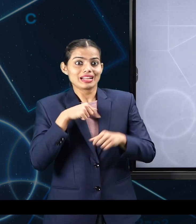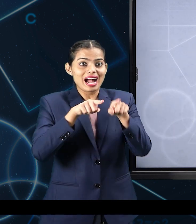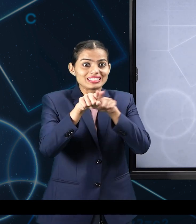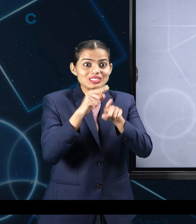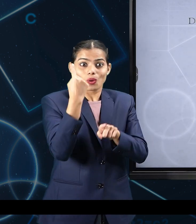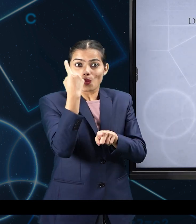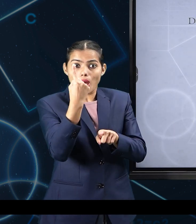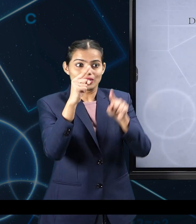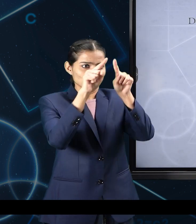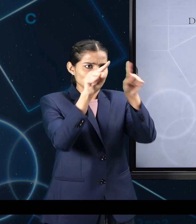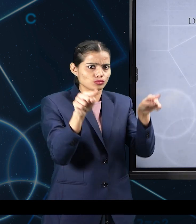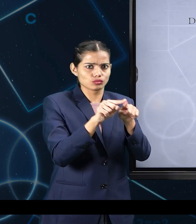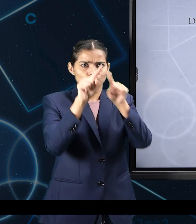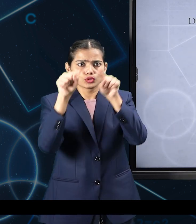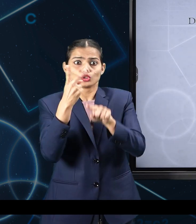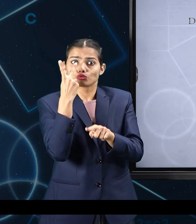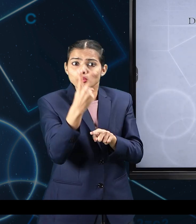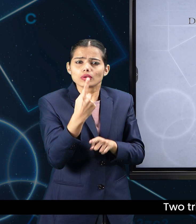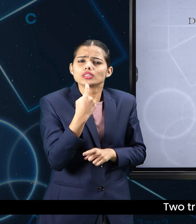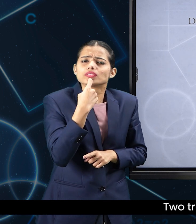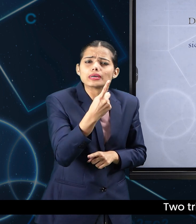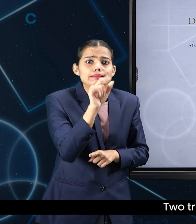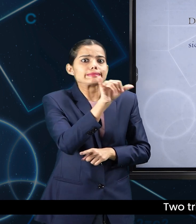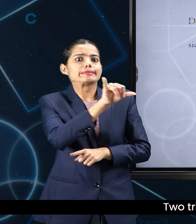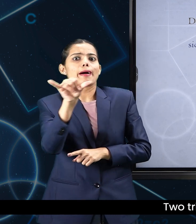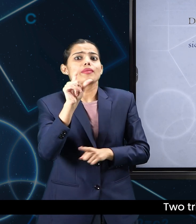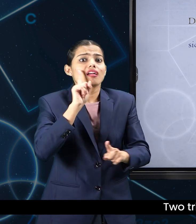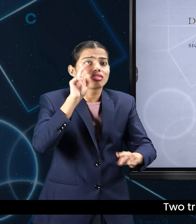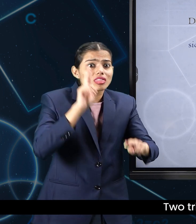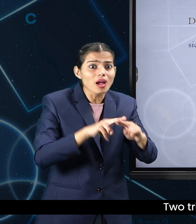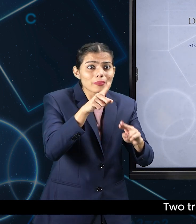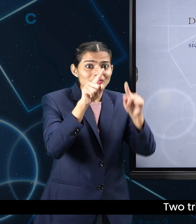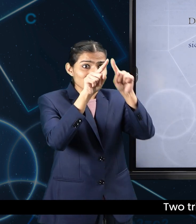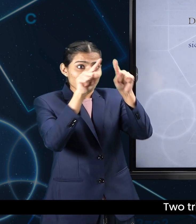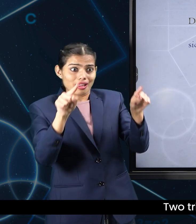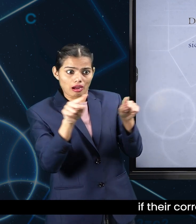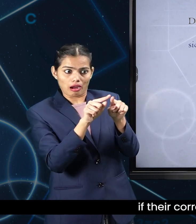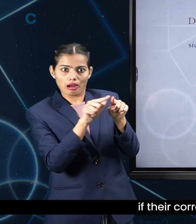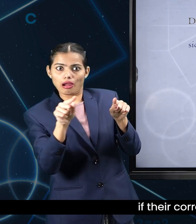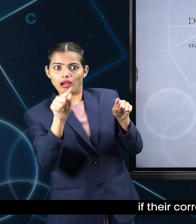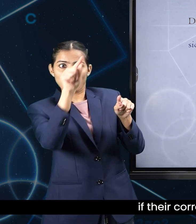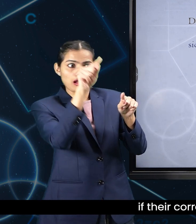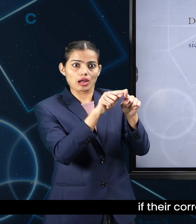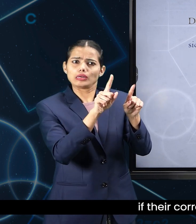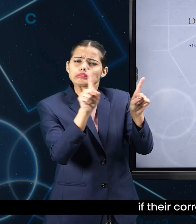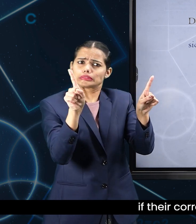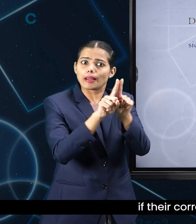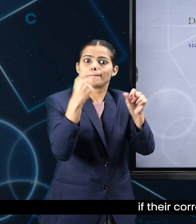Definition 1. Two triangles are said to be similar if their corresponding sides are